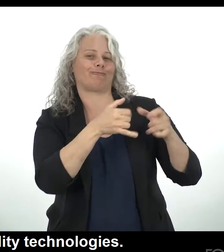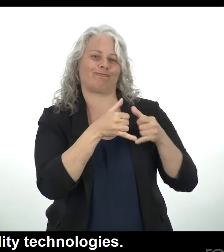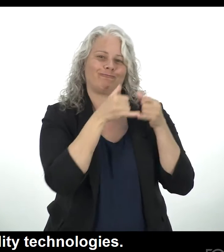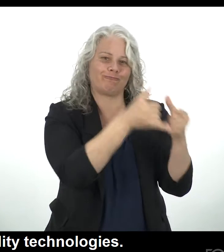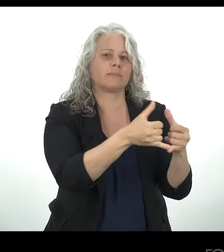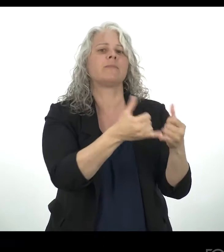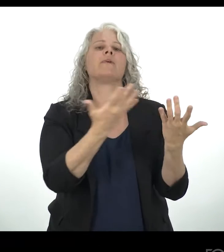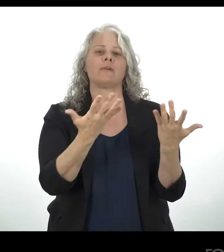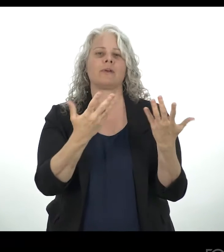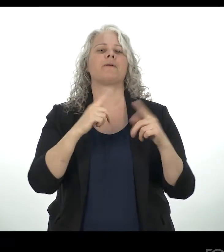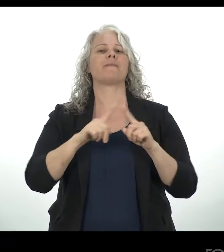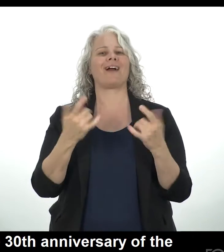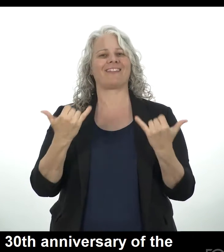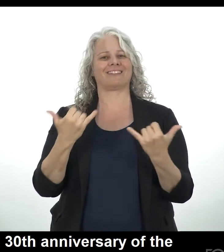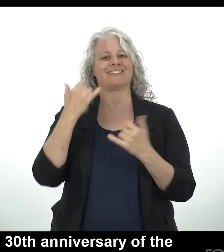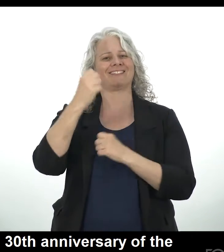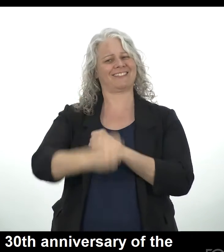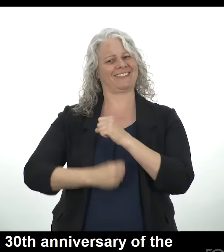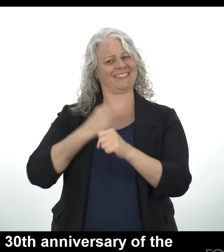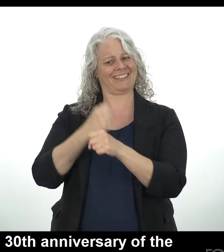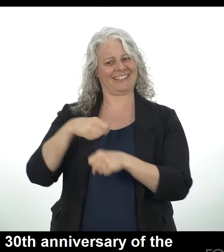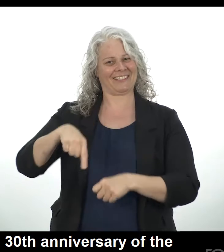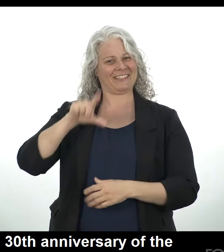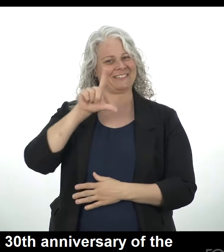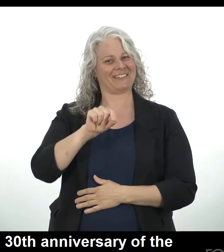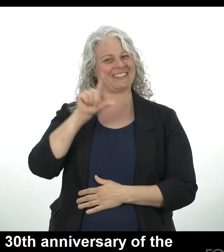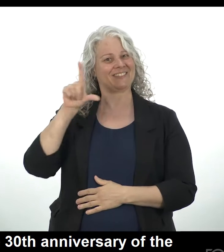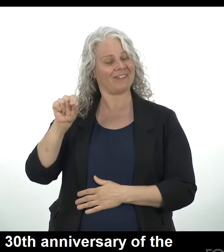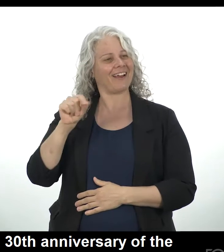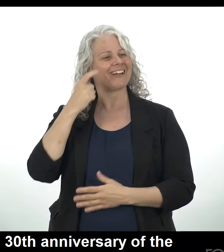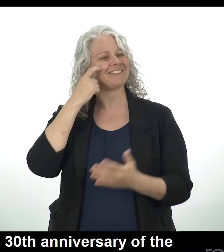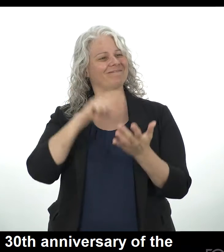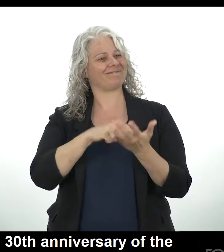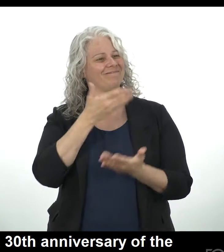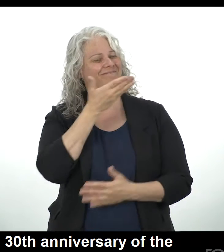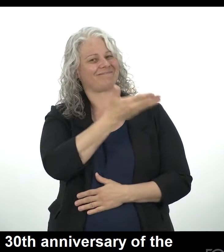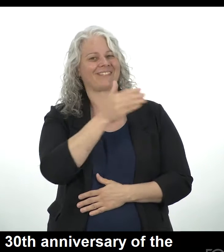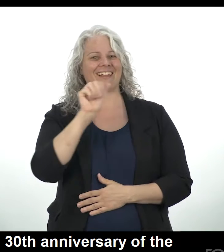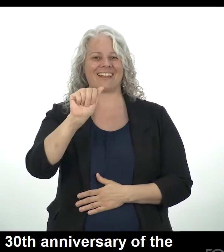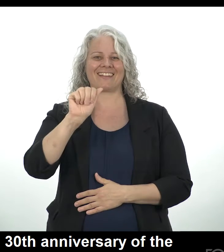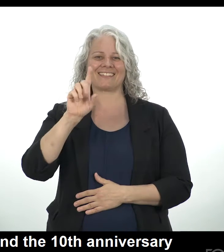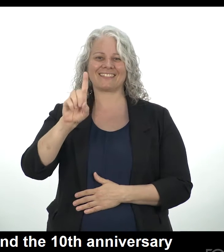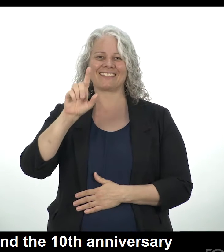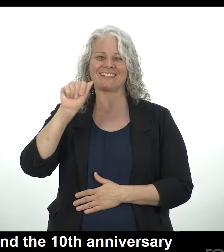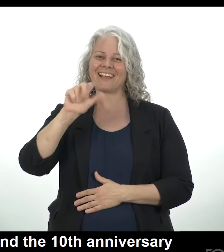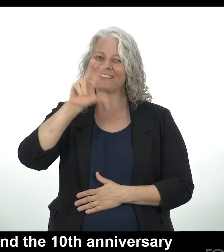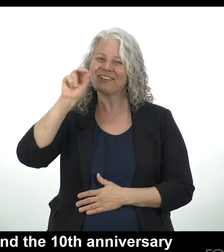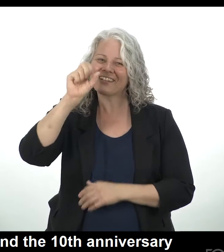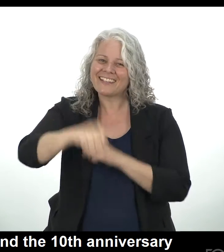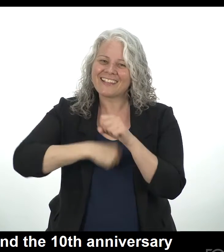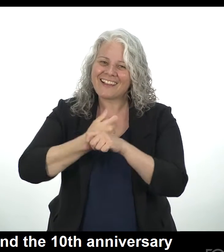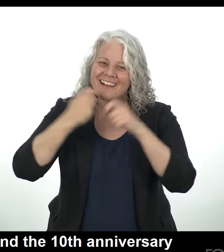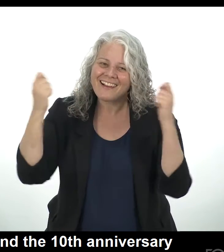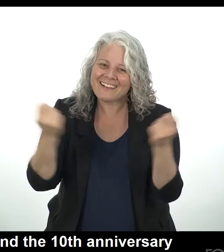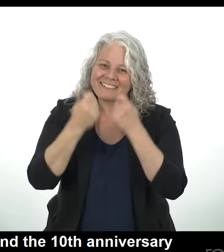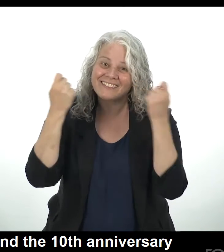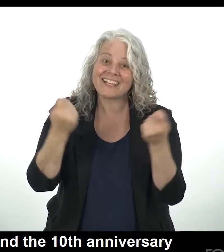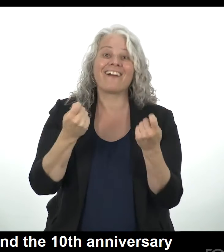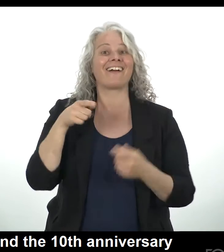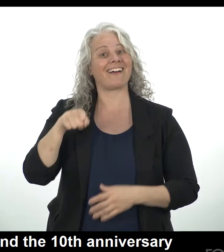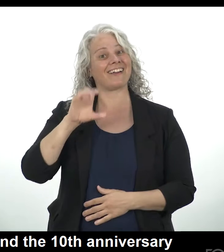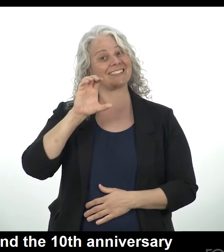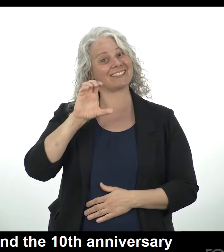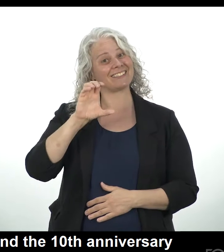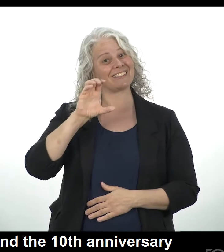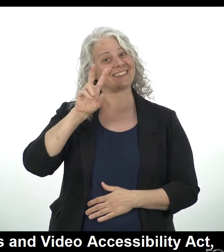accessibility technologies. But considering that 2020 marked the 30th anniversary of the Americans with Disabilities Act and